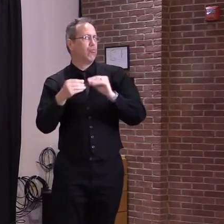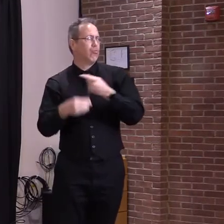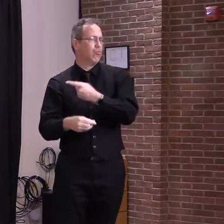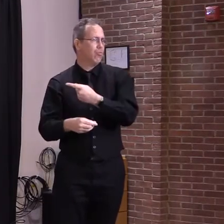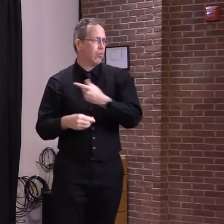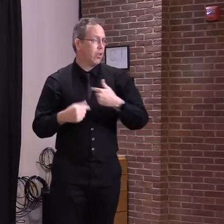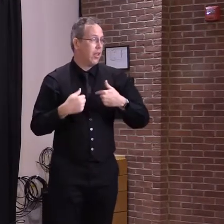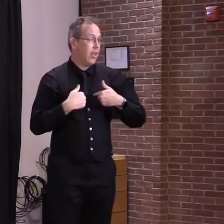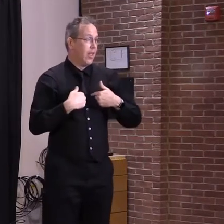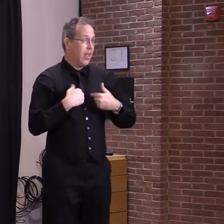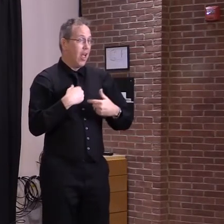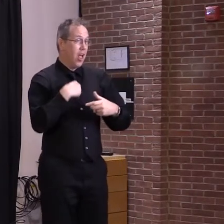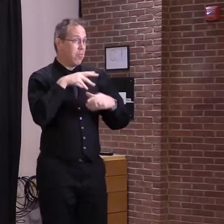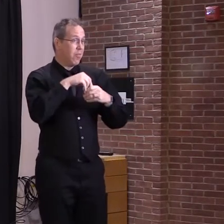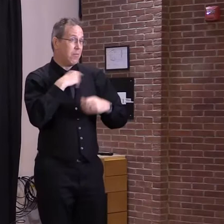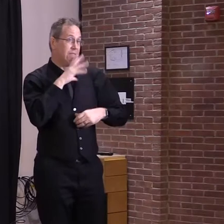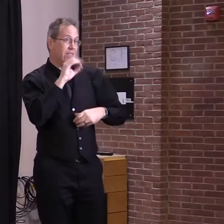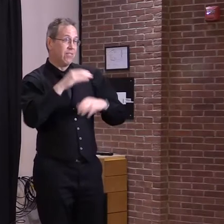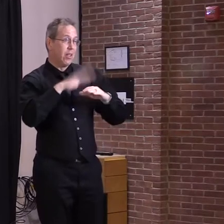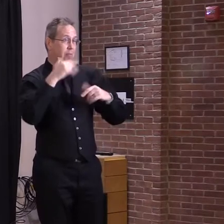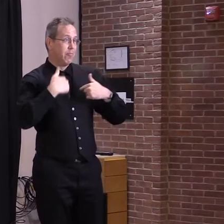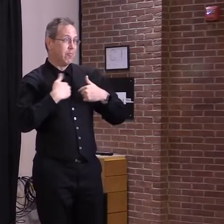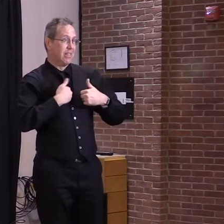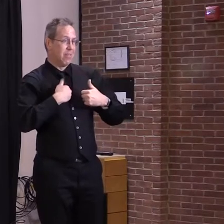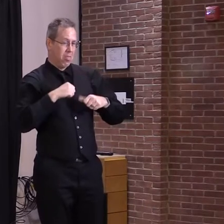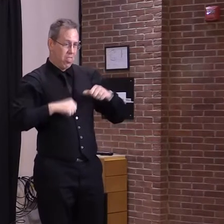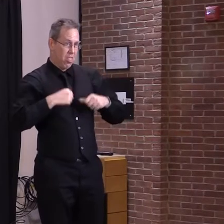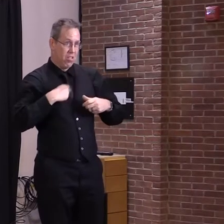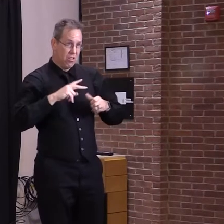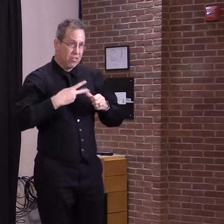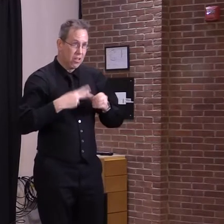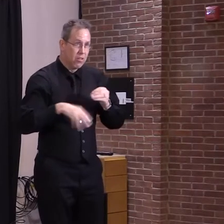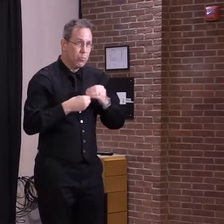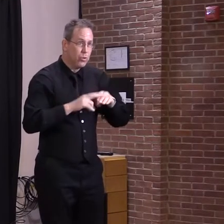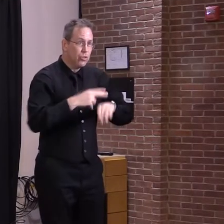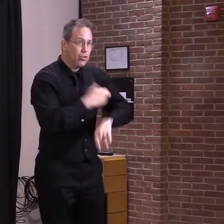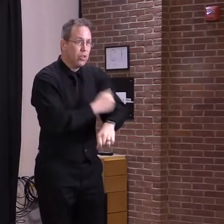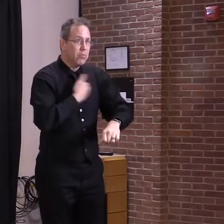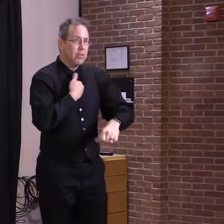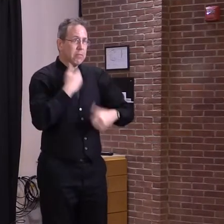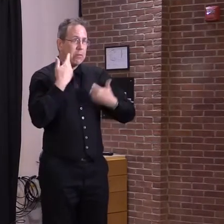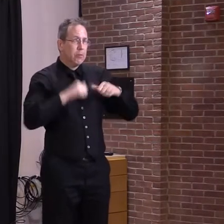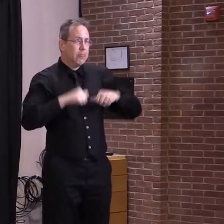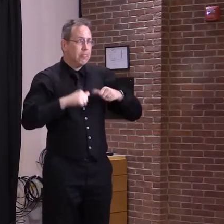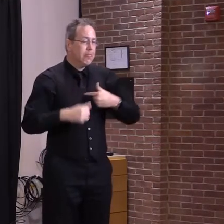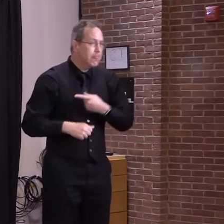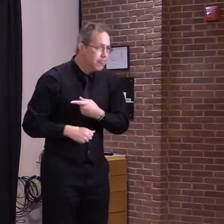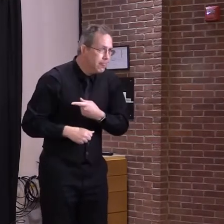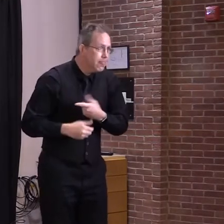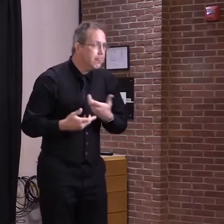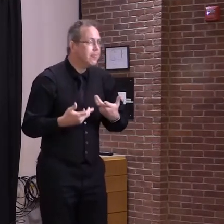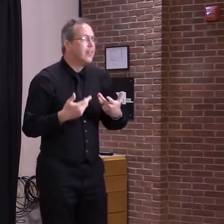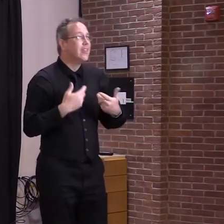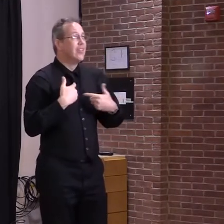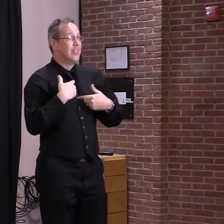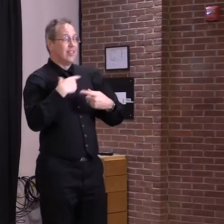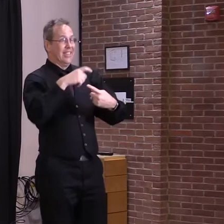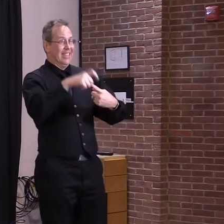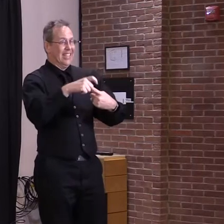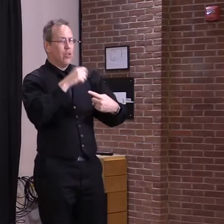So I'm contemplating whether I should or not. And it's not necessary. It does